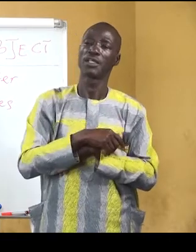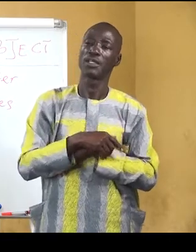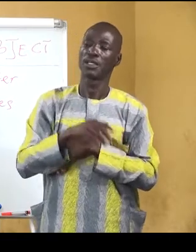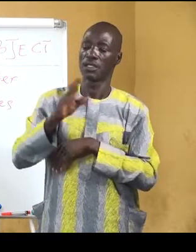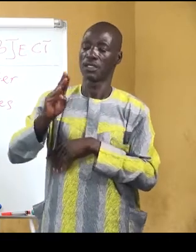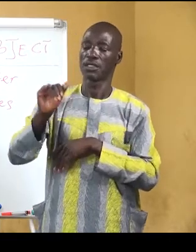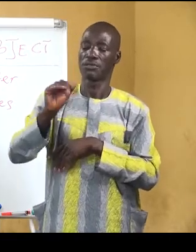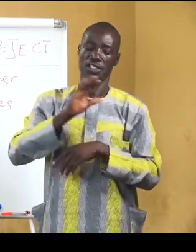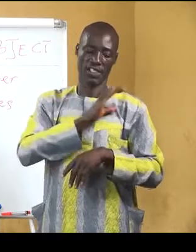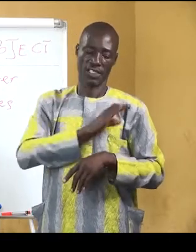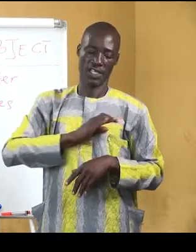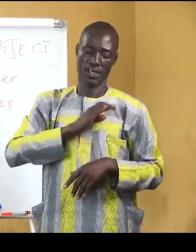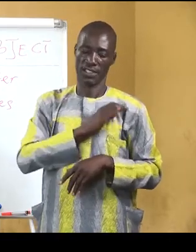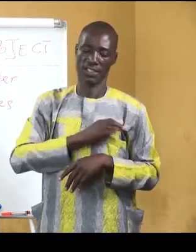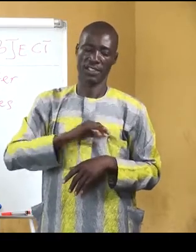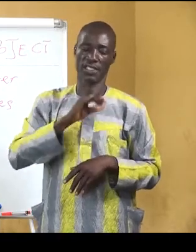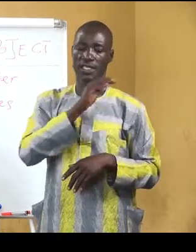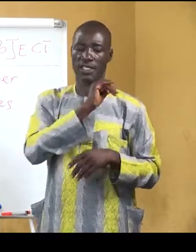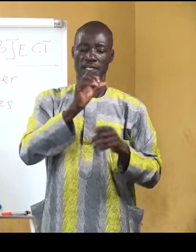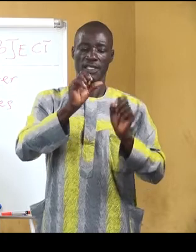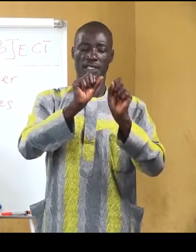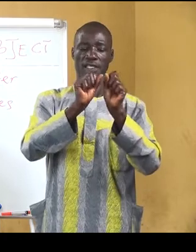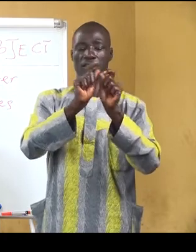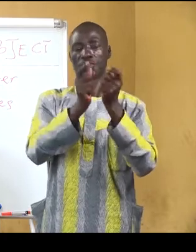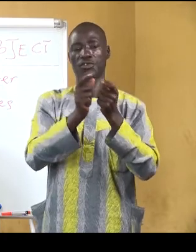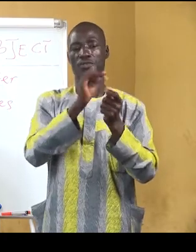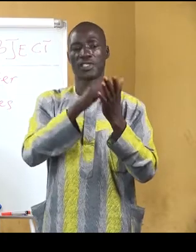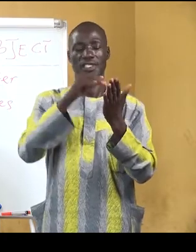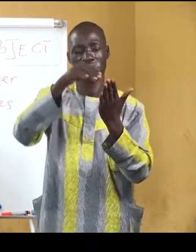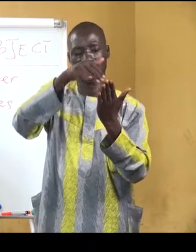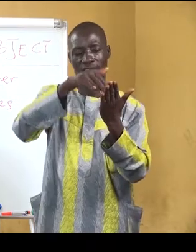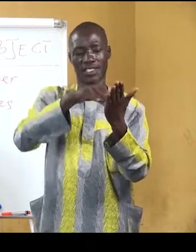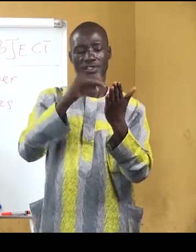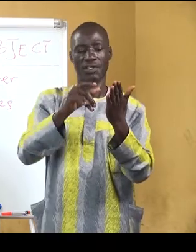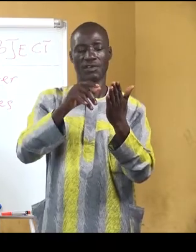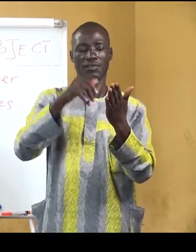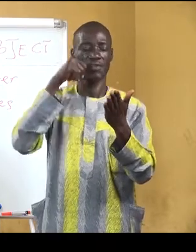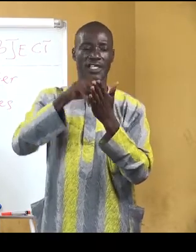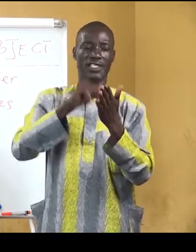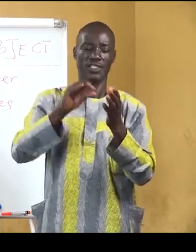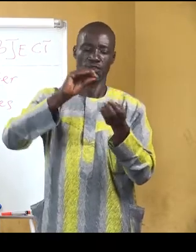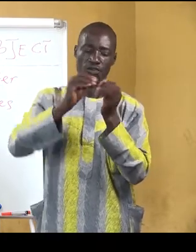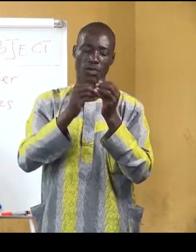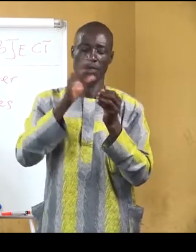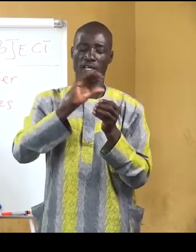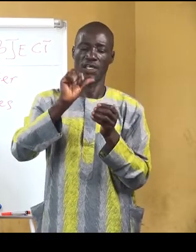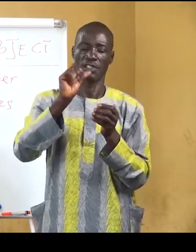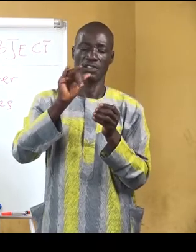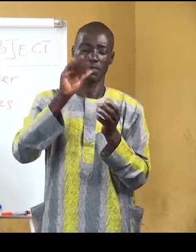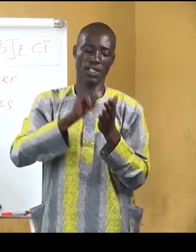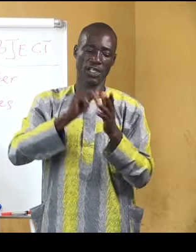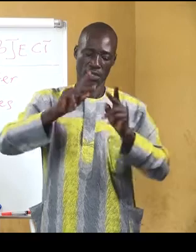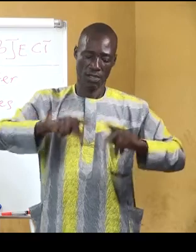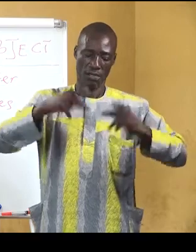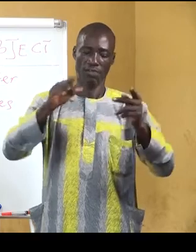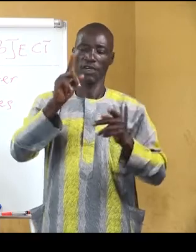Basic character set. A character set is simply a list of letters, numbers, and symbols that provide